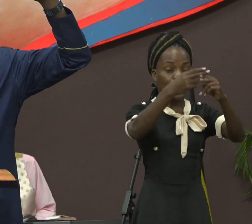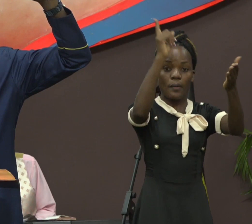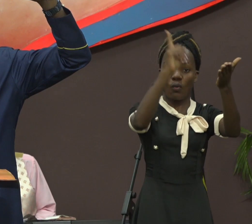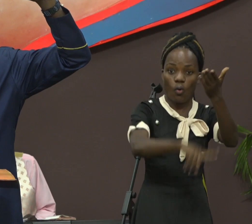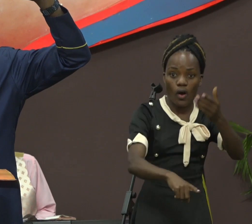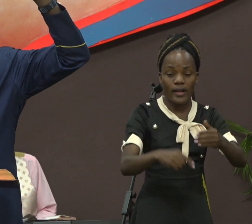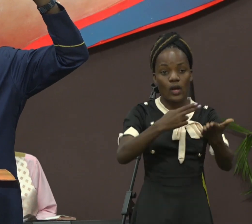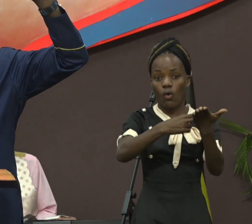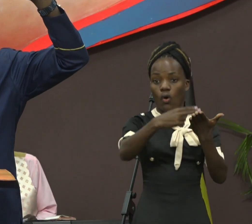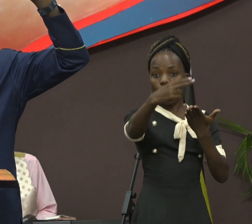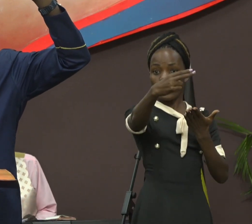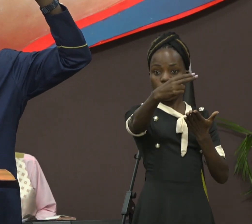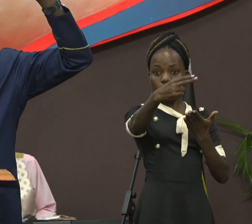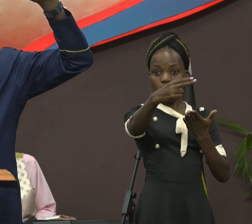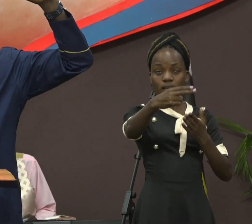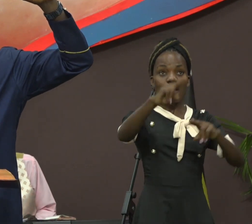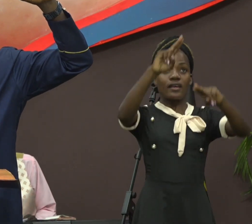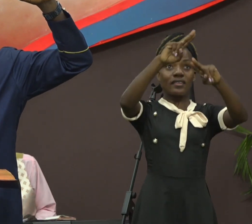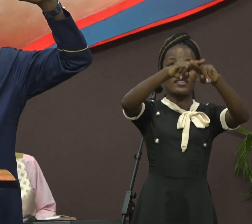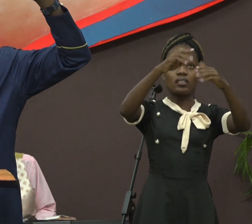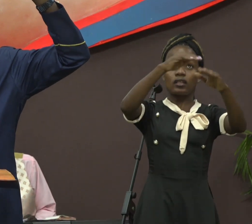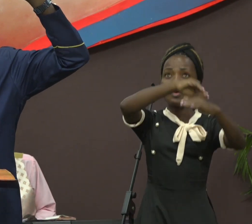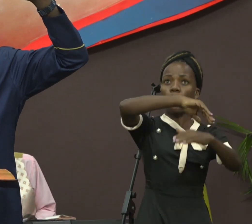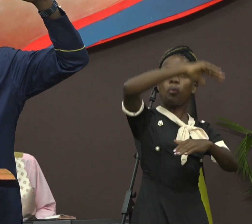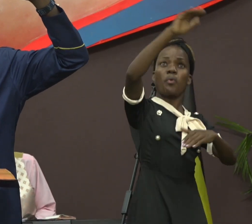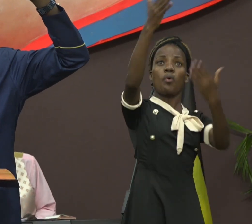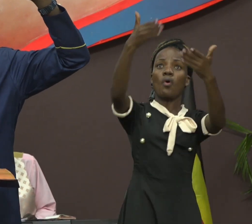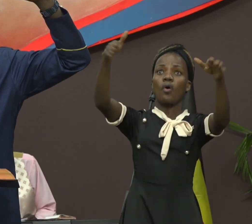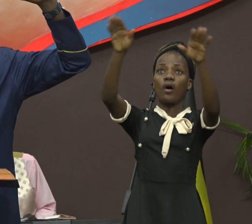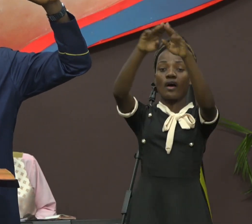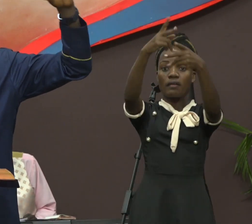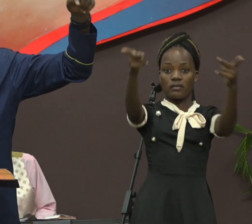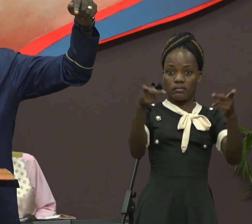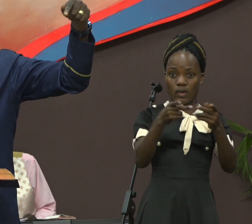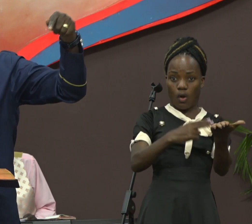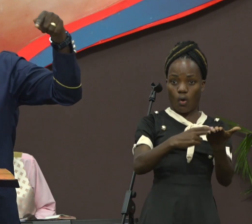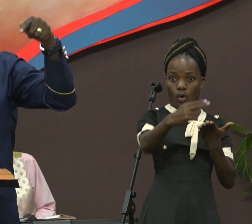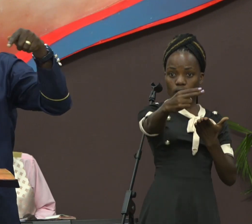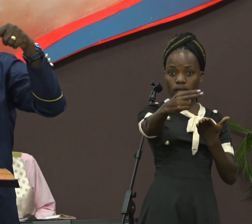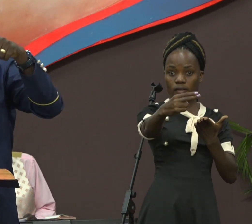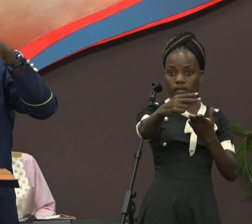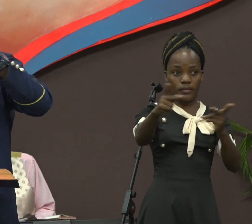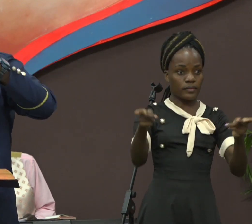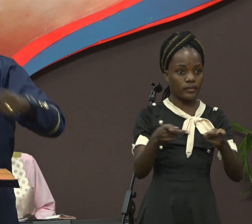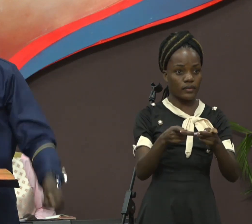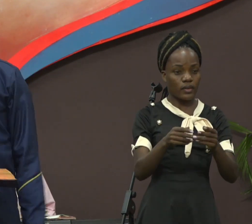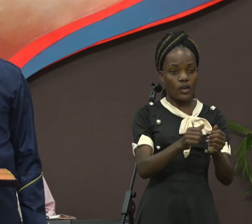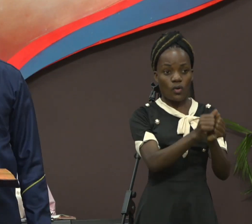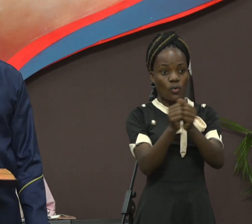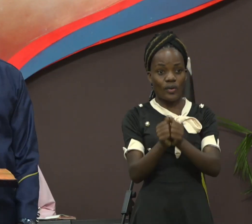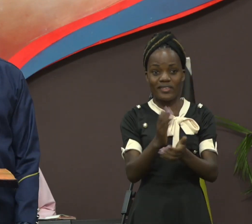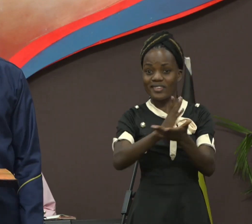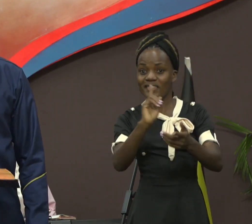His name is holy. Tulambife ebigulumivu. He sits in the heavenly places. Ebitukuvu. Holy places. Wamu n'oyo alina omutima